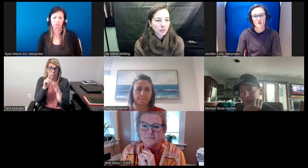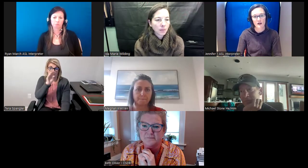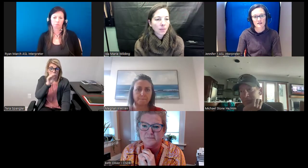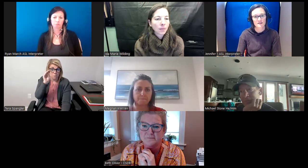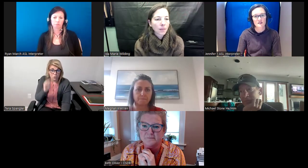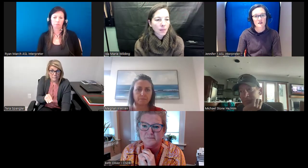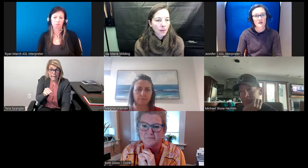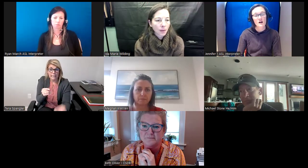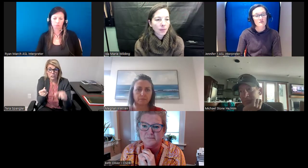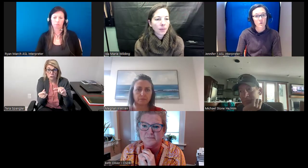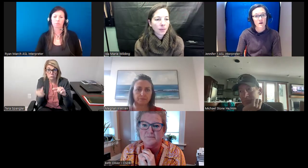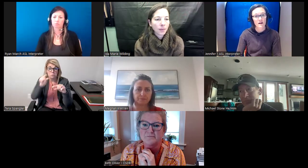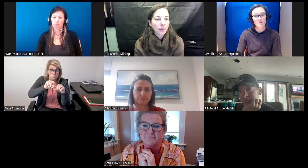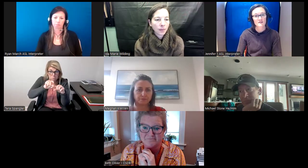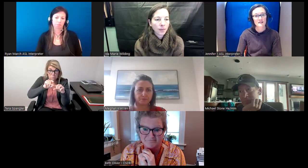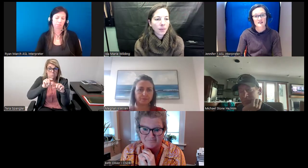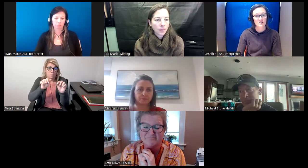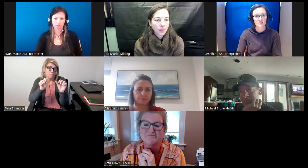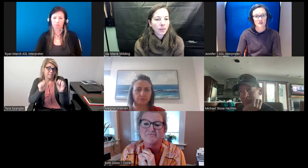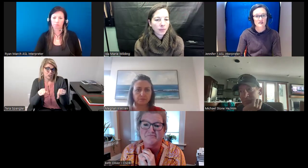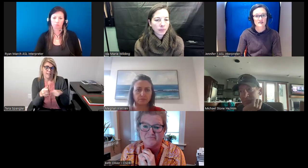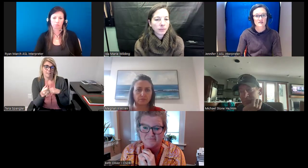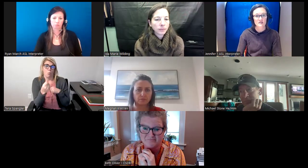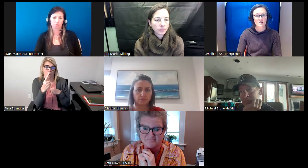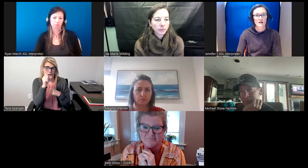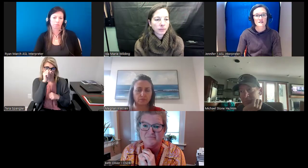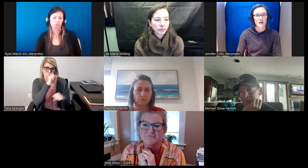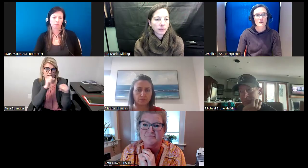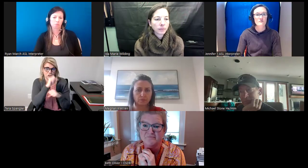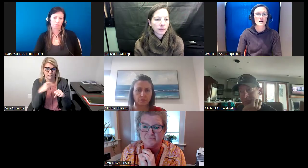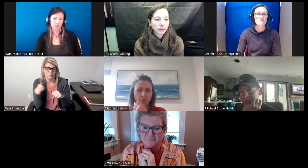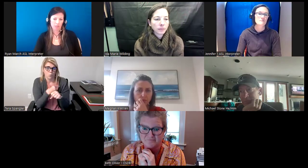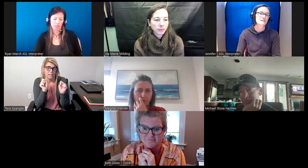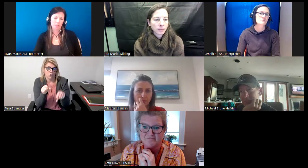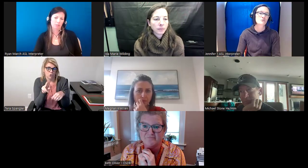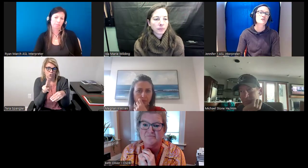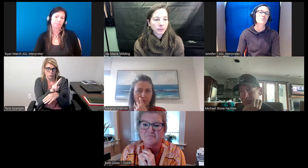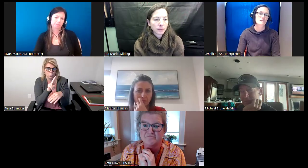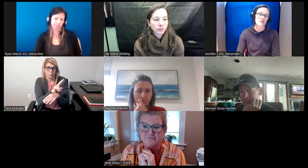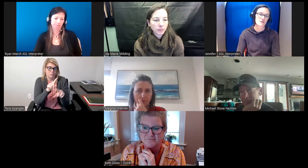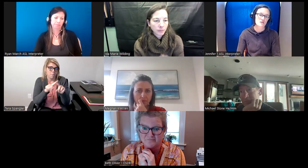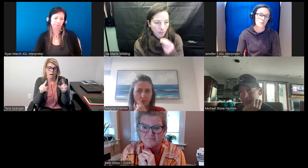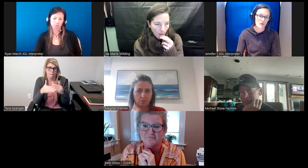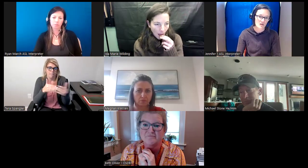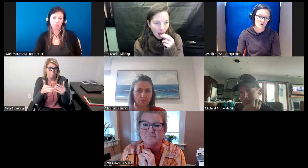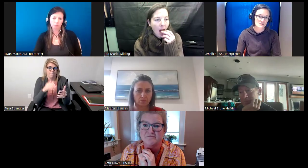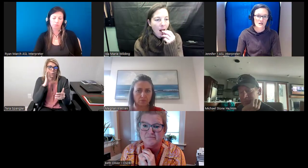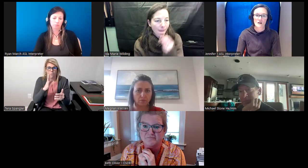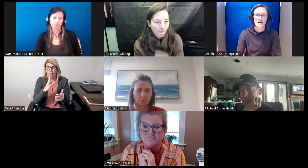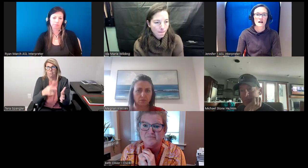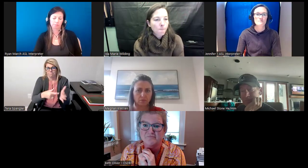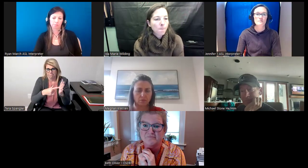additional request for a percentage increase on top of. That's potentially one strategy that we could